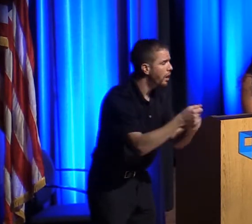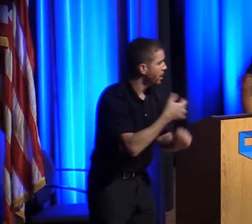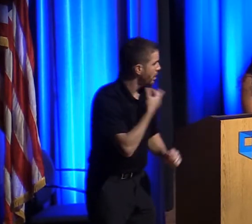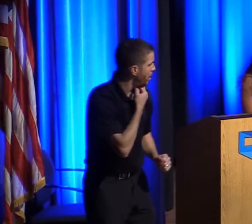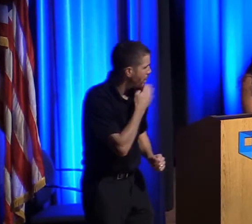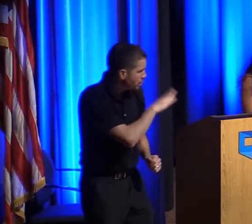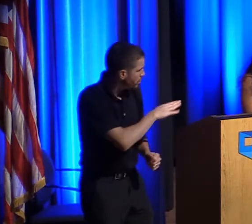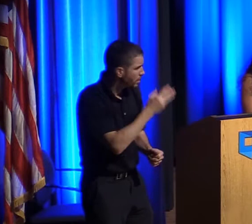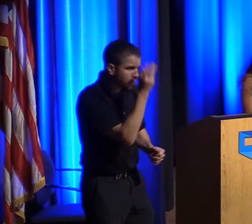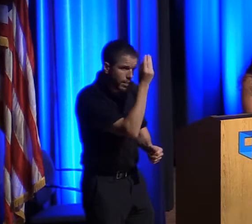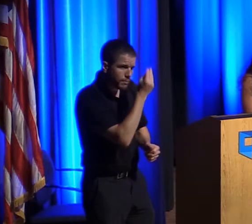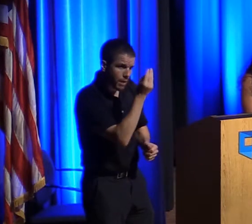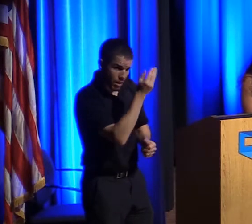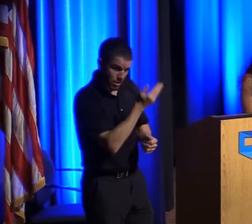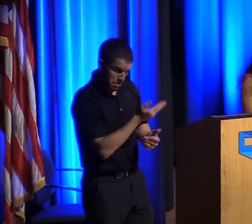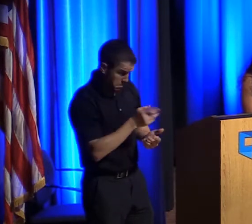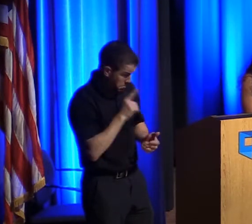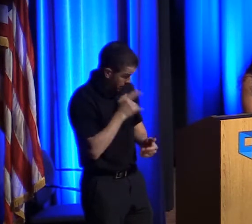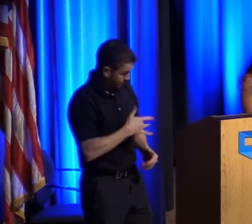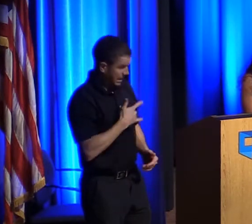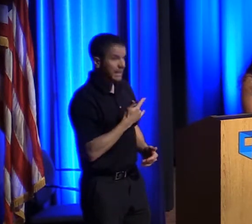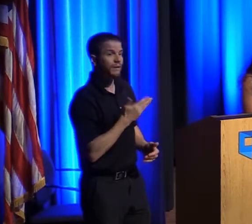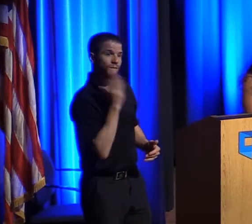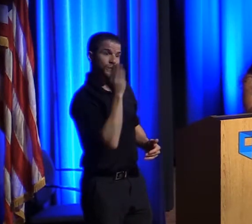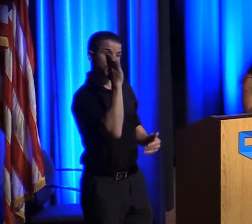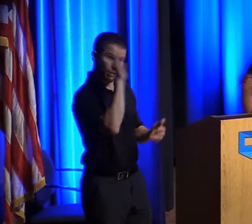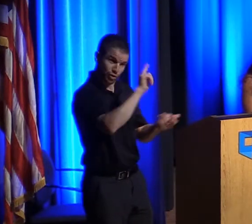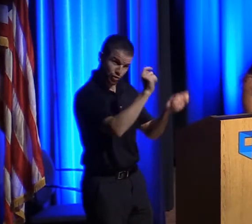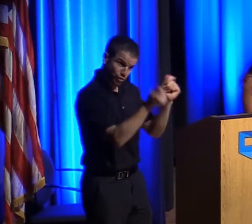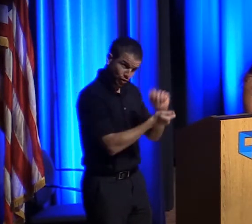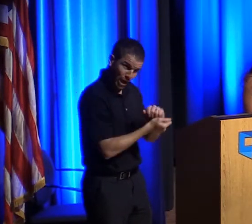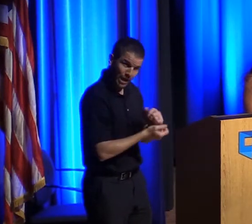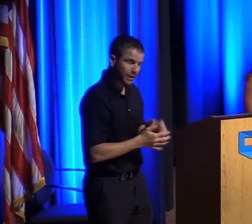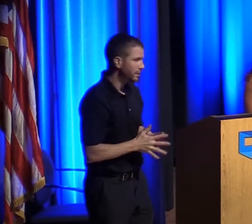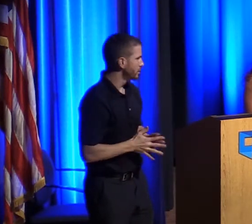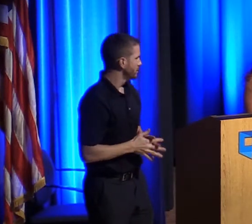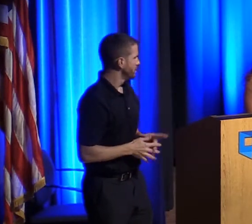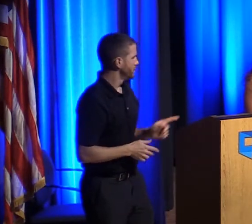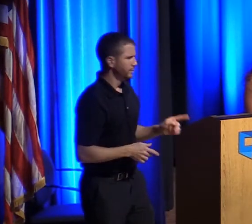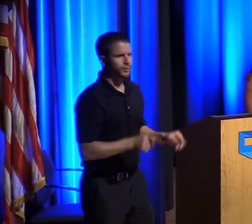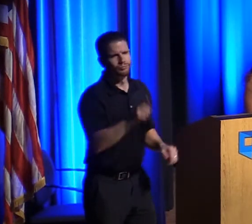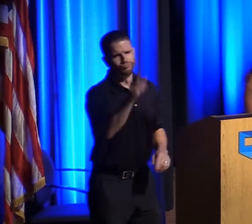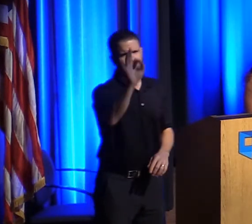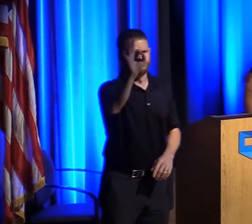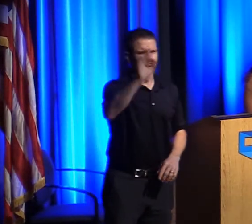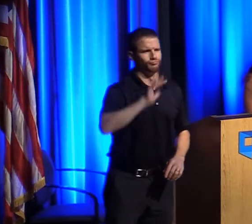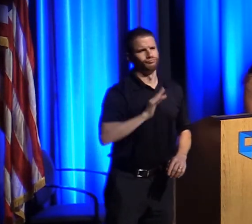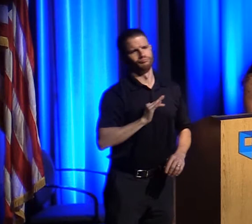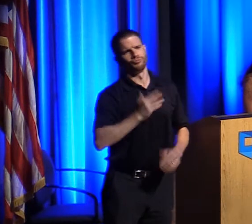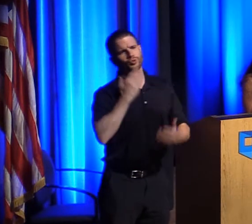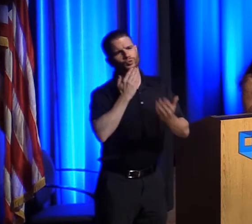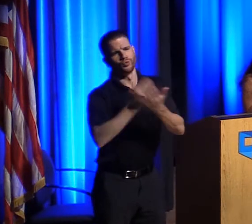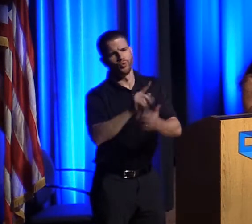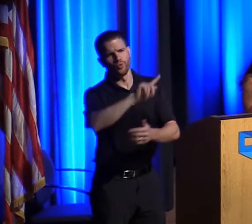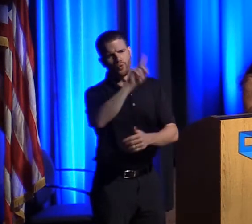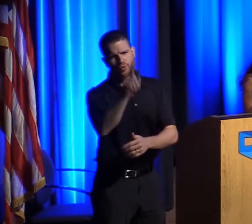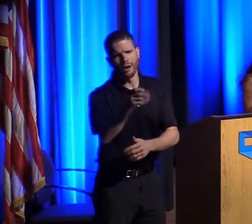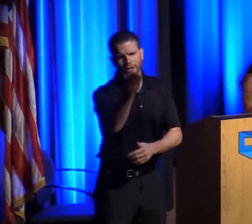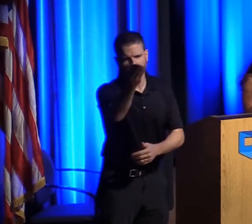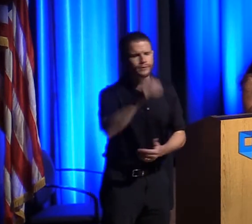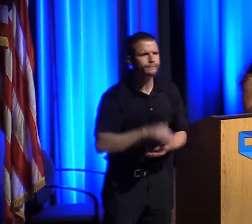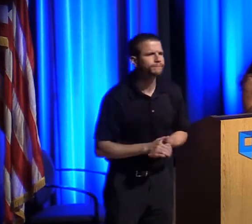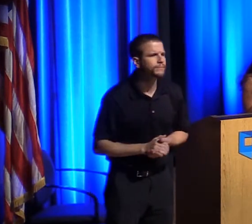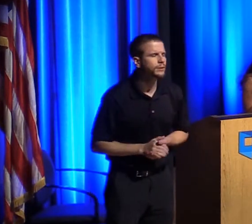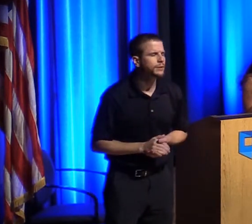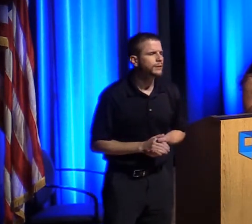think people are thinking about this in terms of the future? Yeah, so that's a great question, thank you. So I actually feel